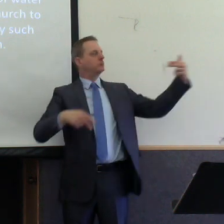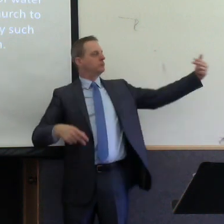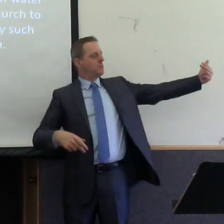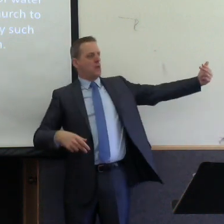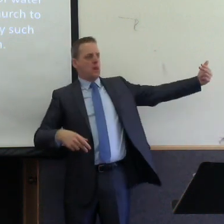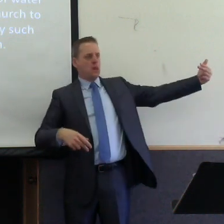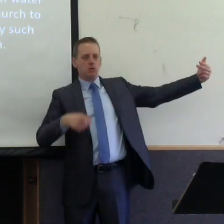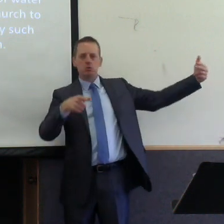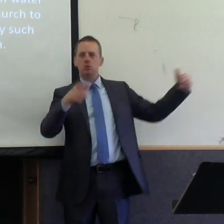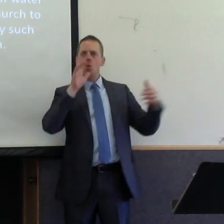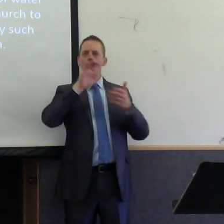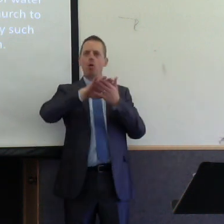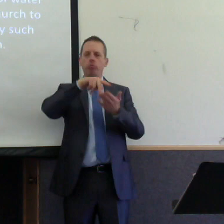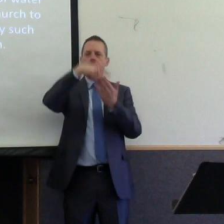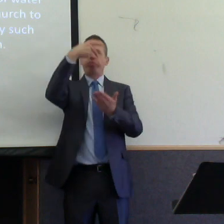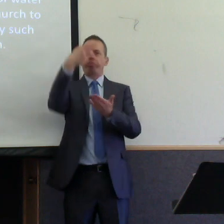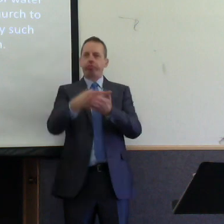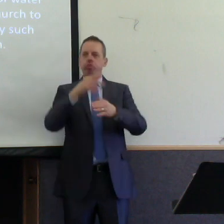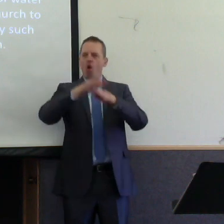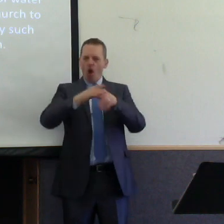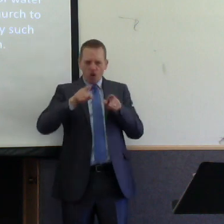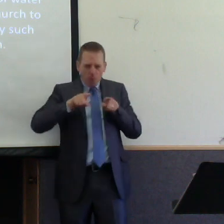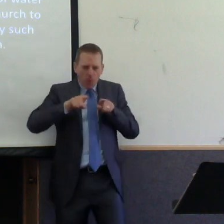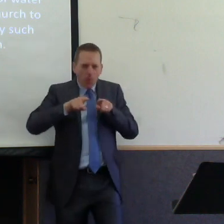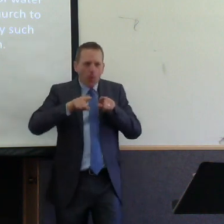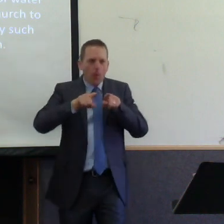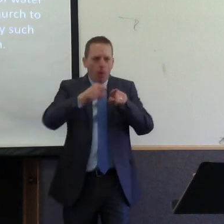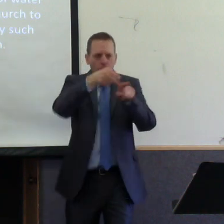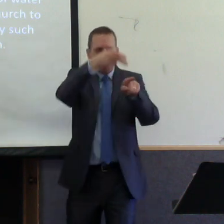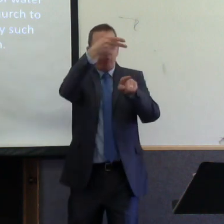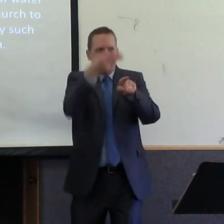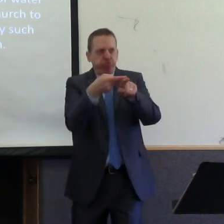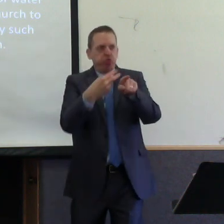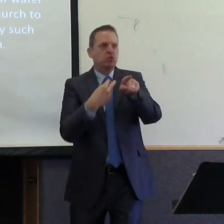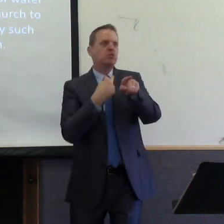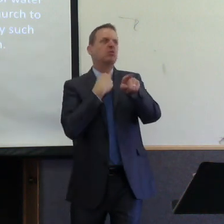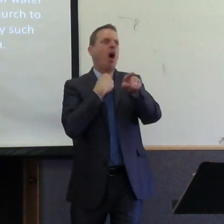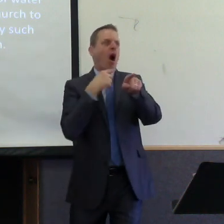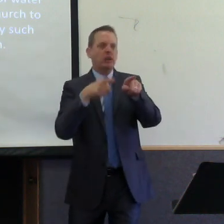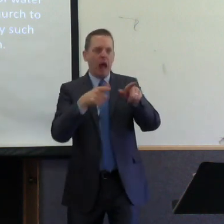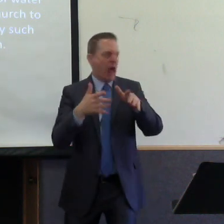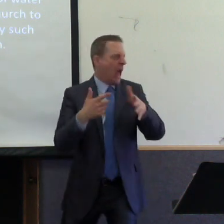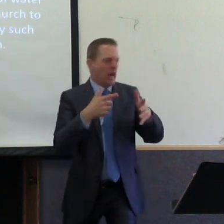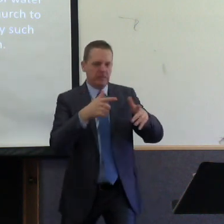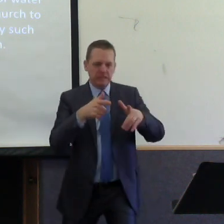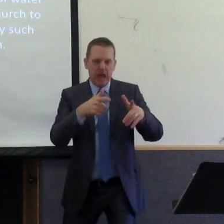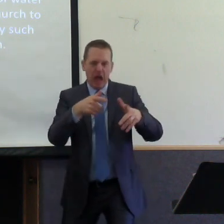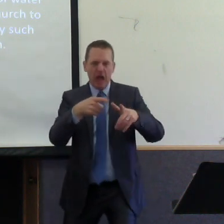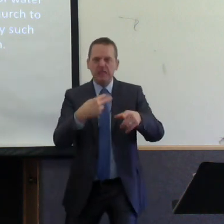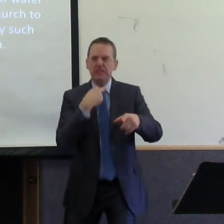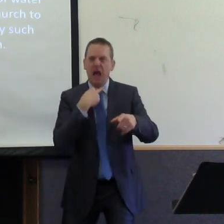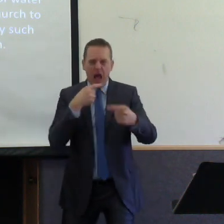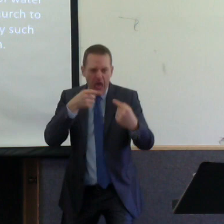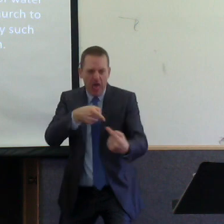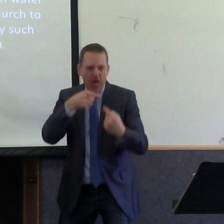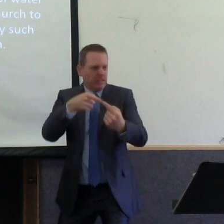wife. So from there, the pain is coming in. And the wife falls in on the track.